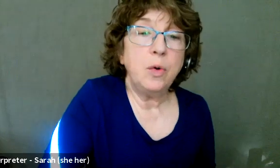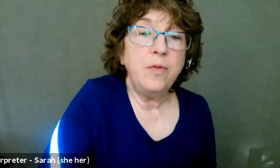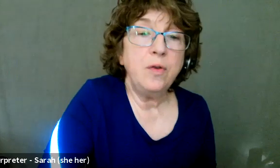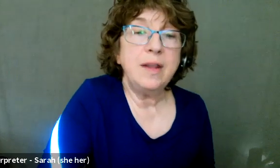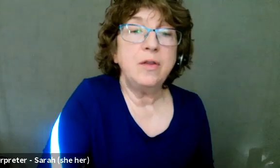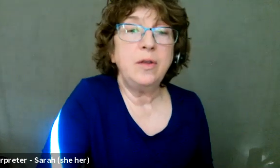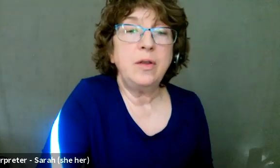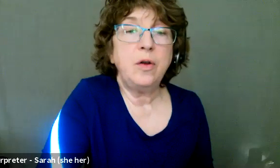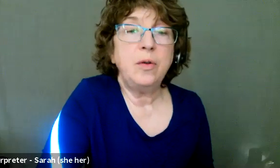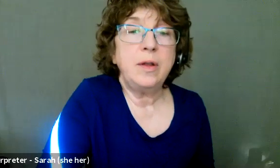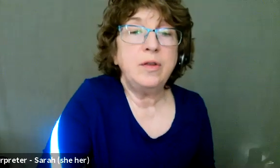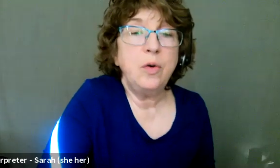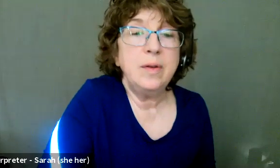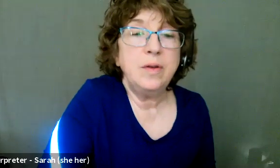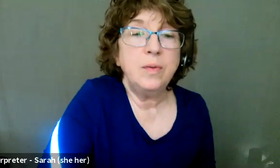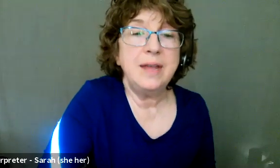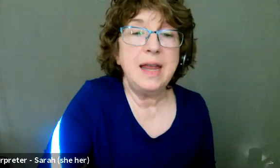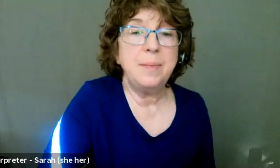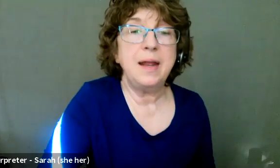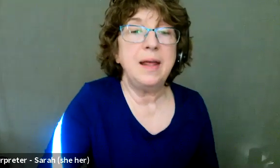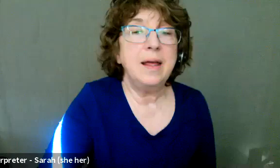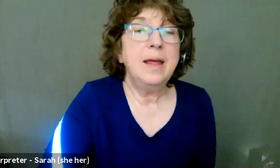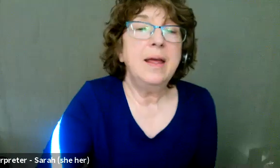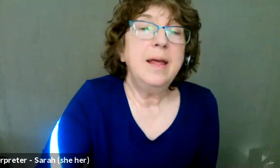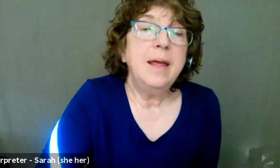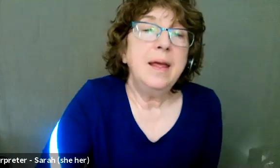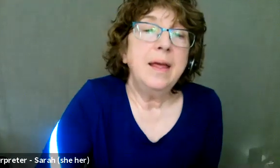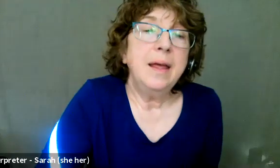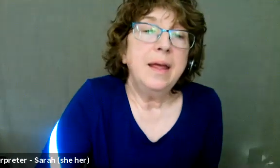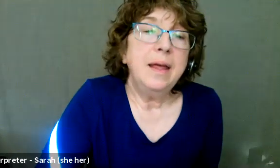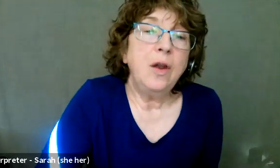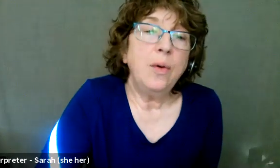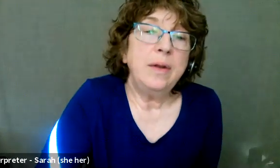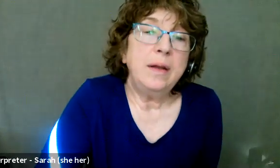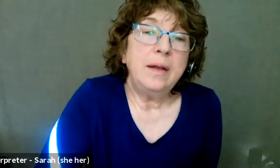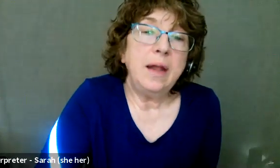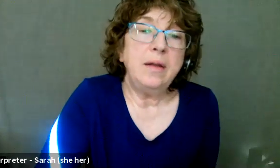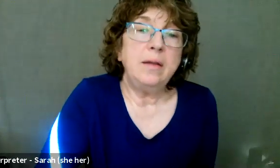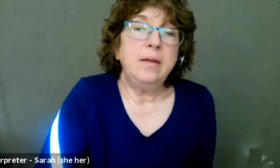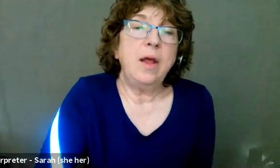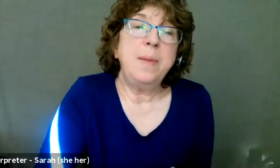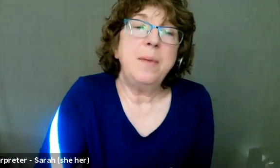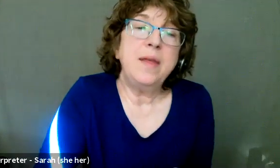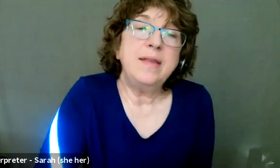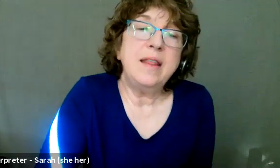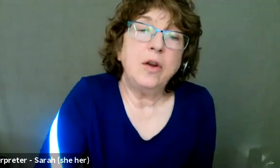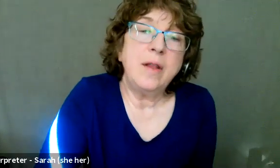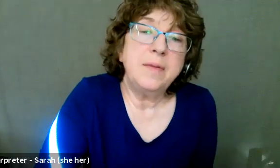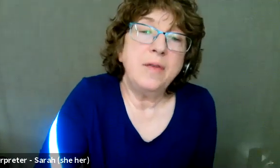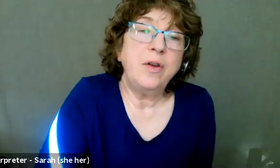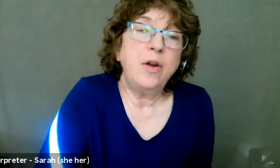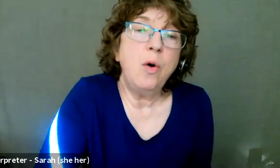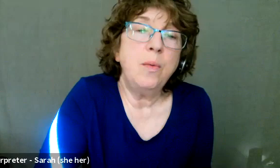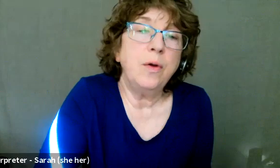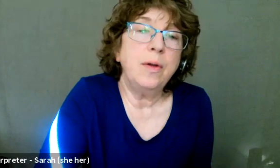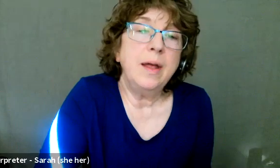white, there's no diversity. The students don't see anybody, you know, the only people they see